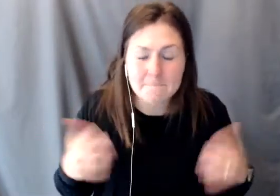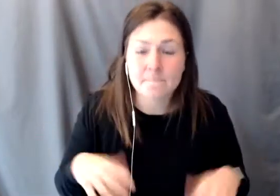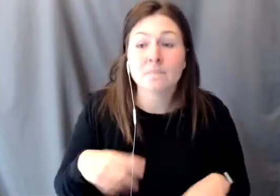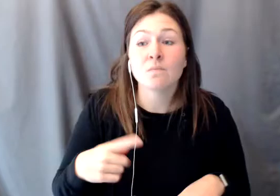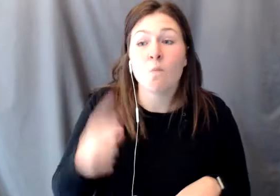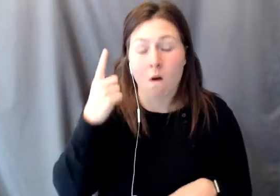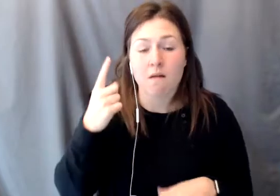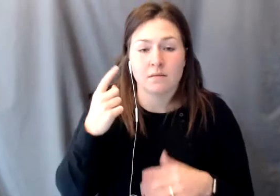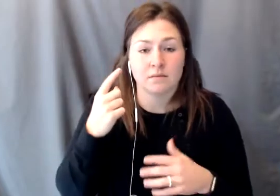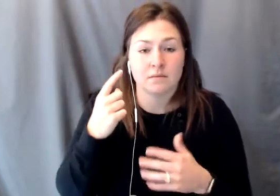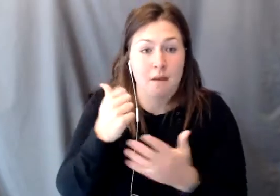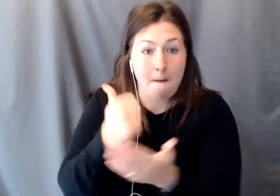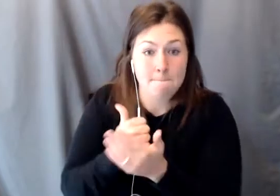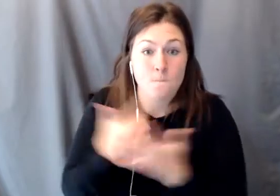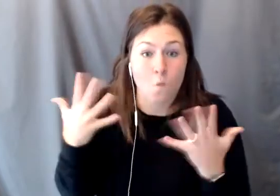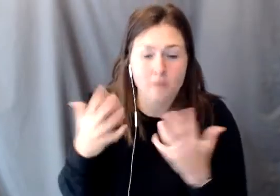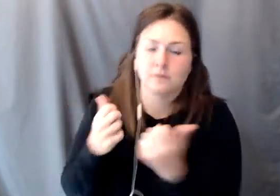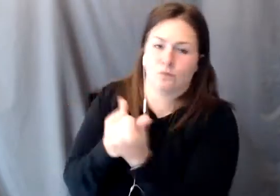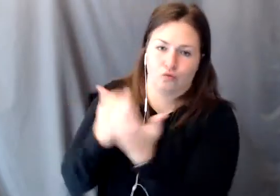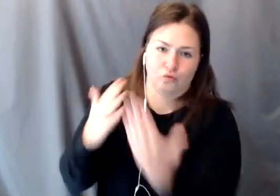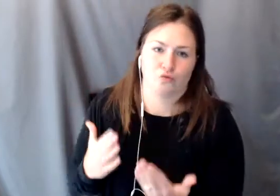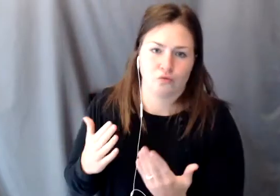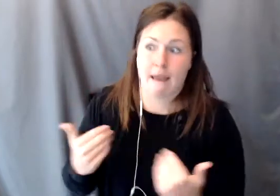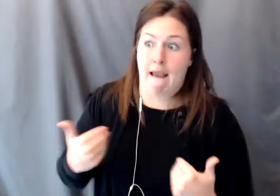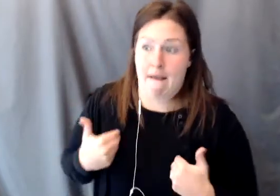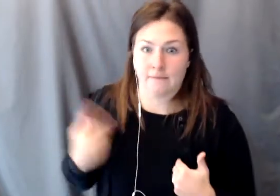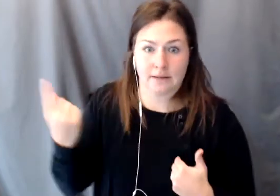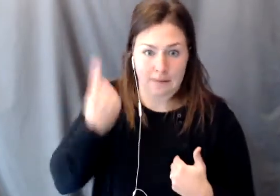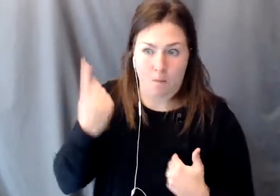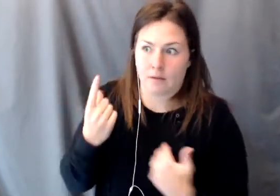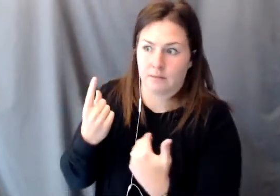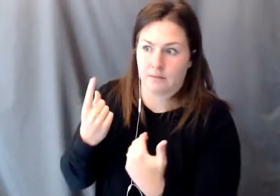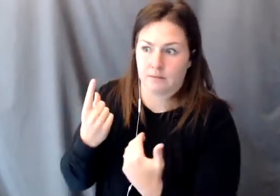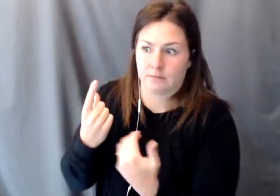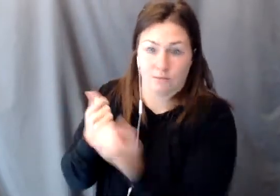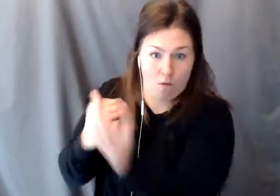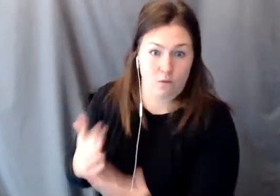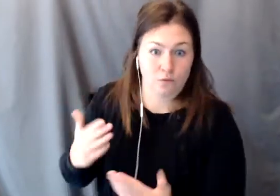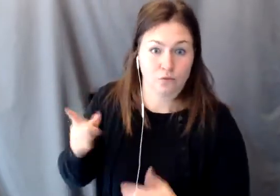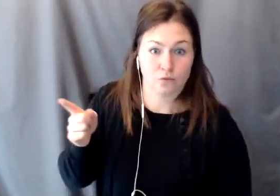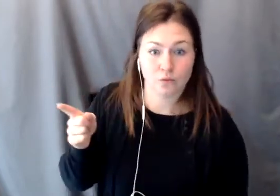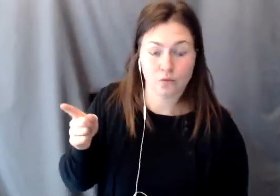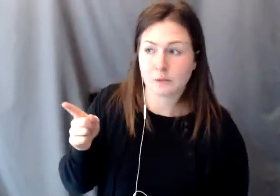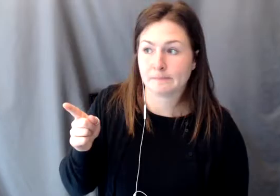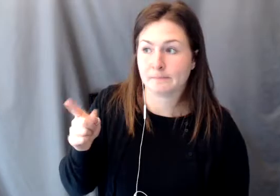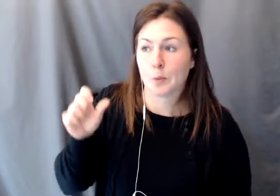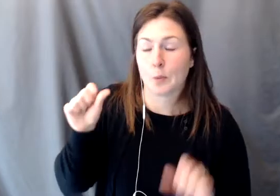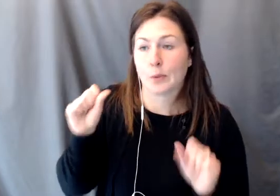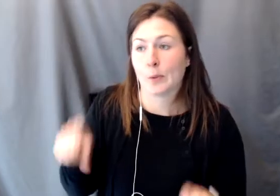was sponsorship. Having a sponsor who could, despite my, you know,